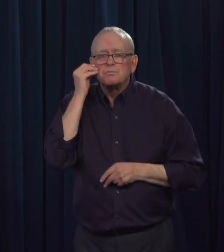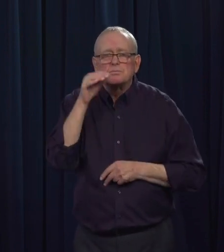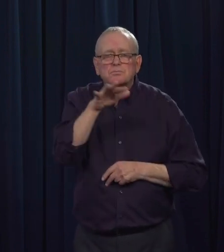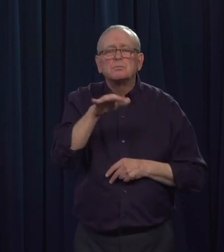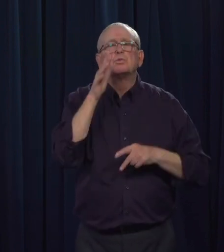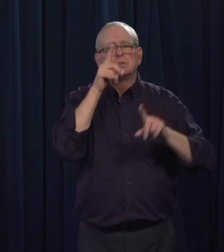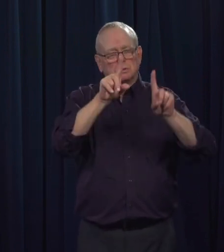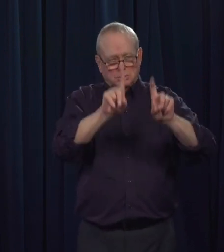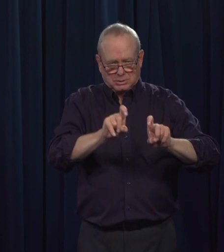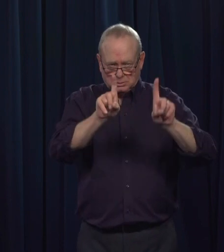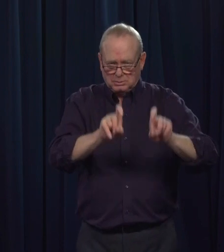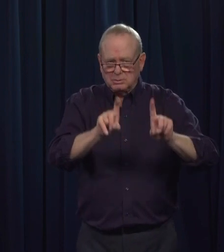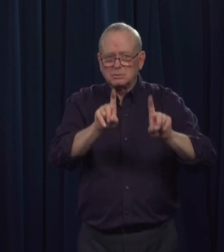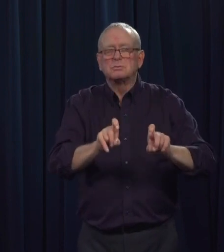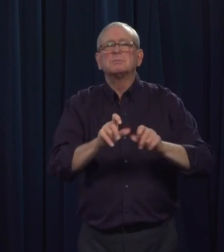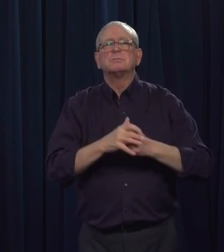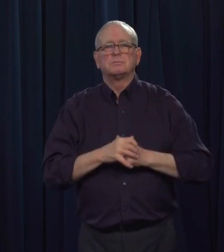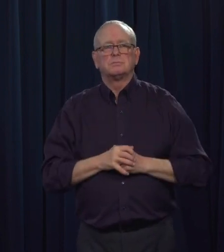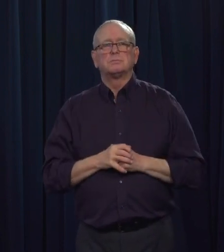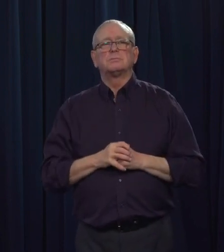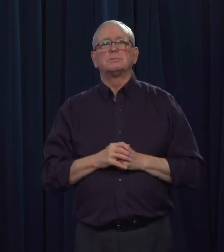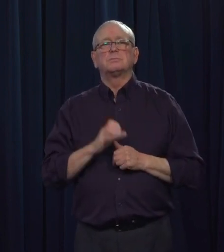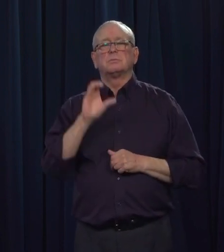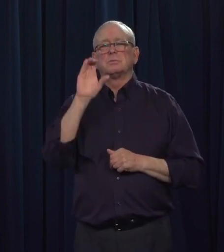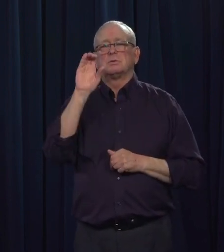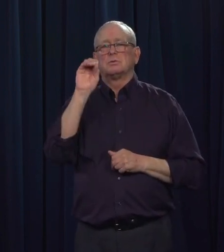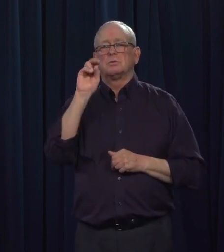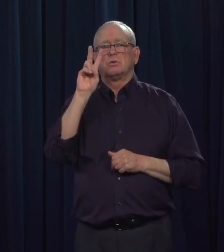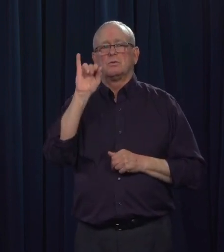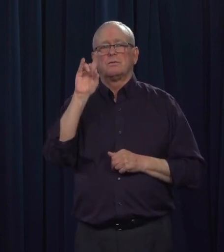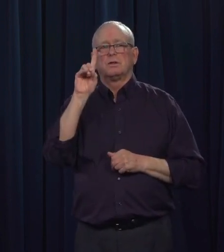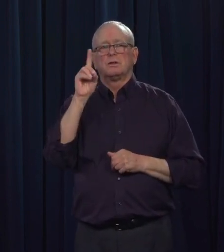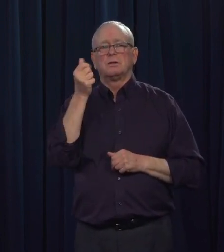the difference, especially in settings like a long-term care.